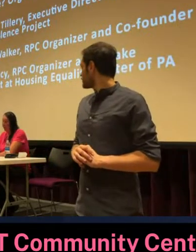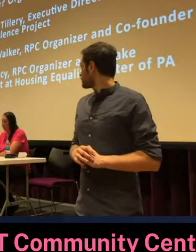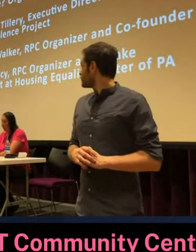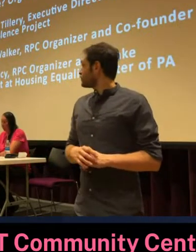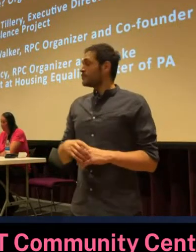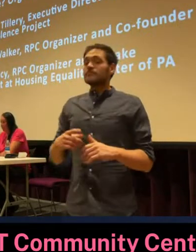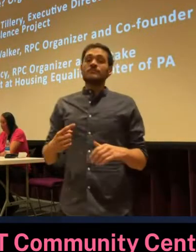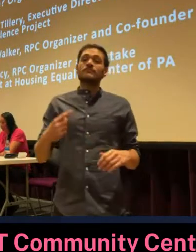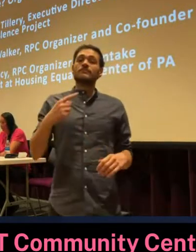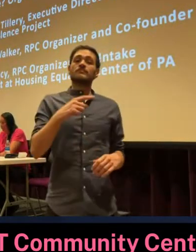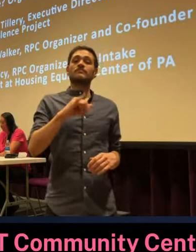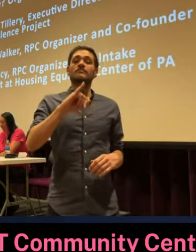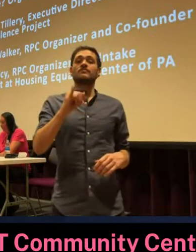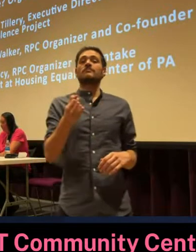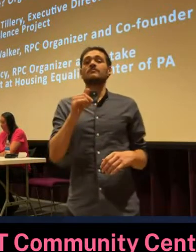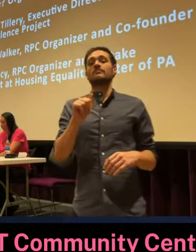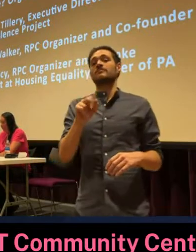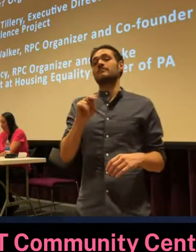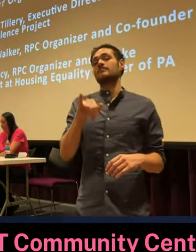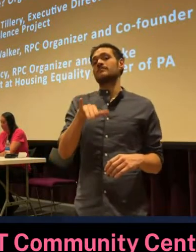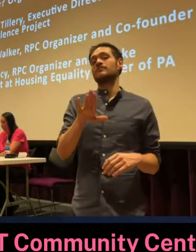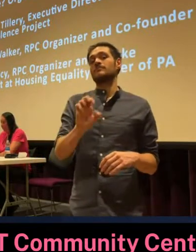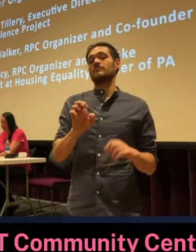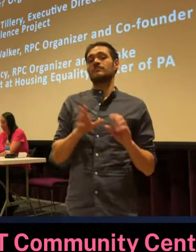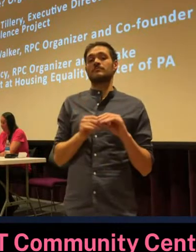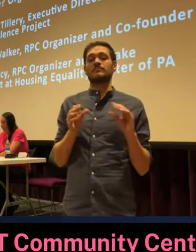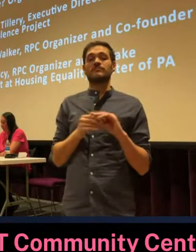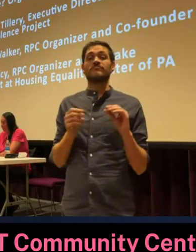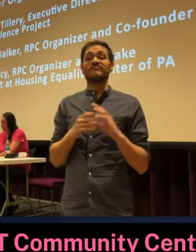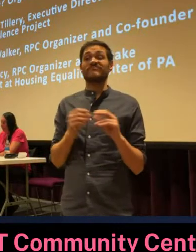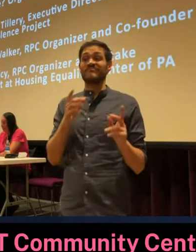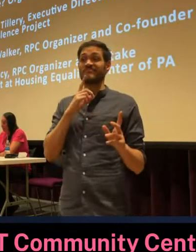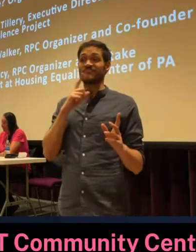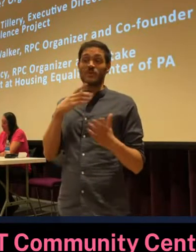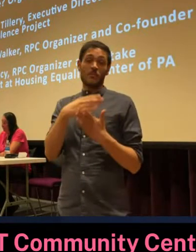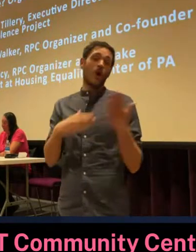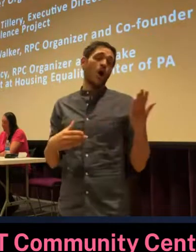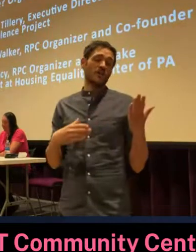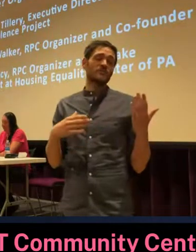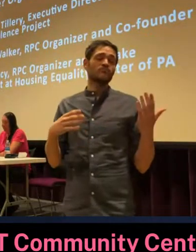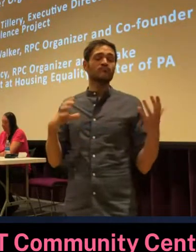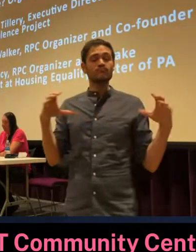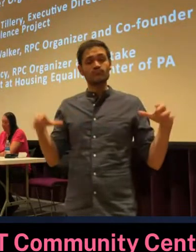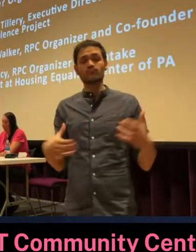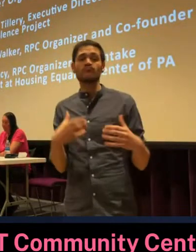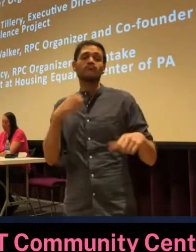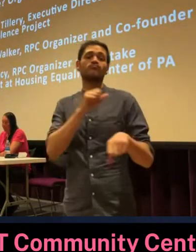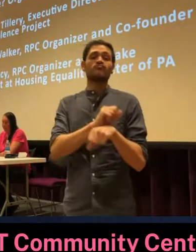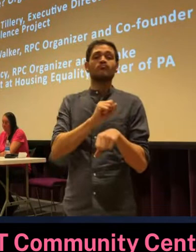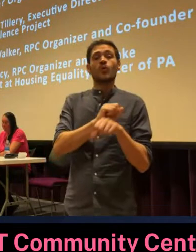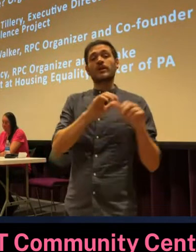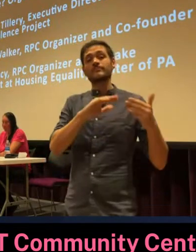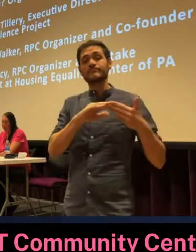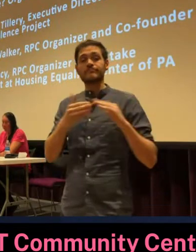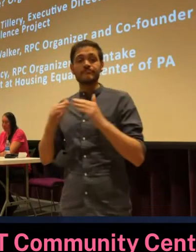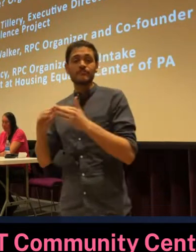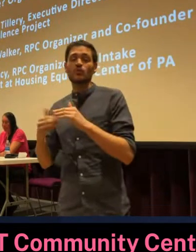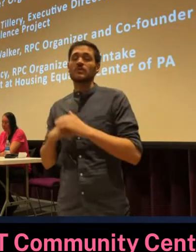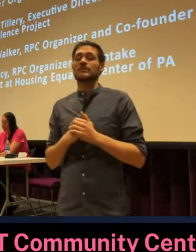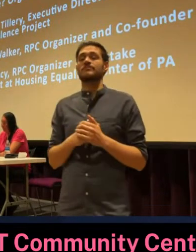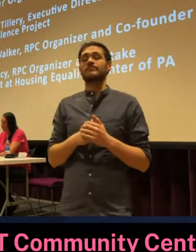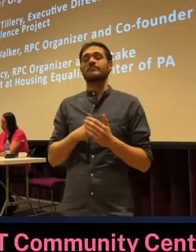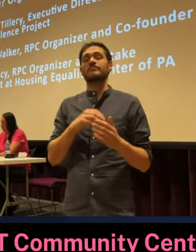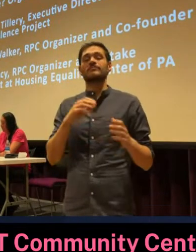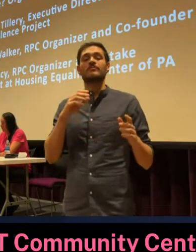All right, so part of that is working together as community. So kids that are homeless have been thrown away from